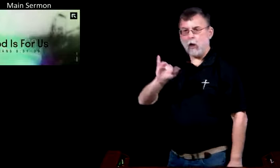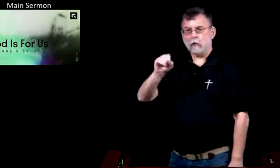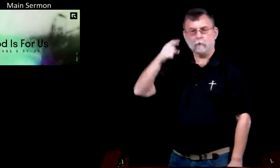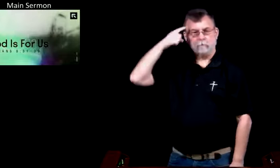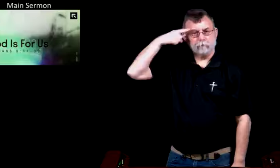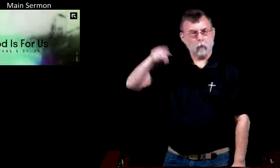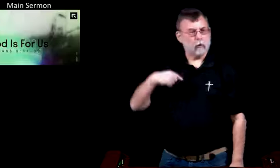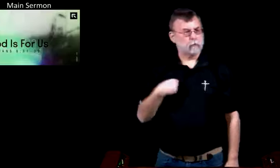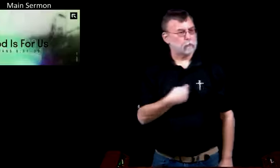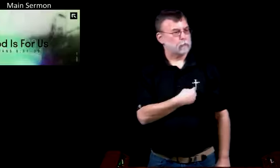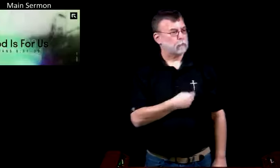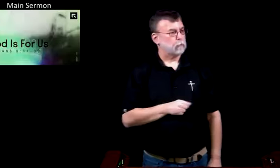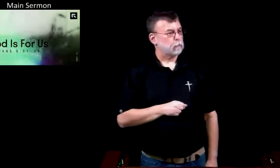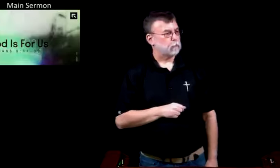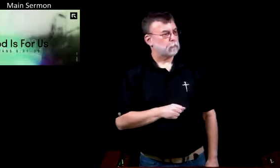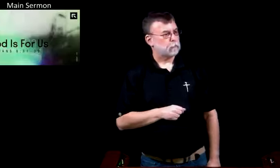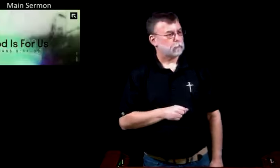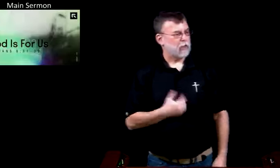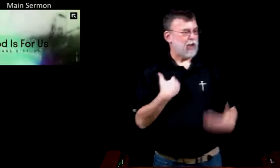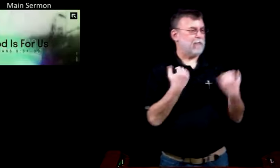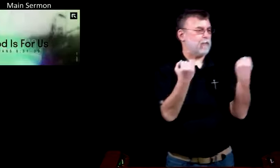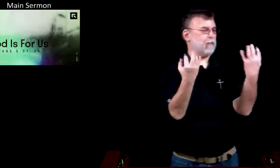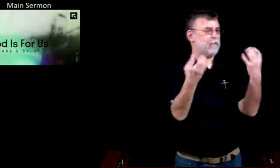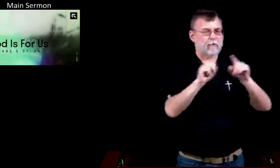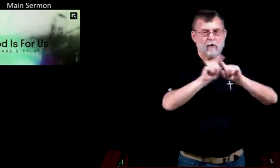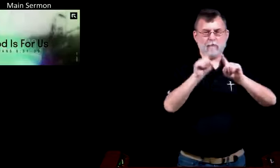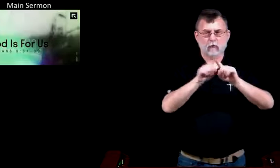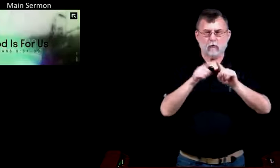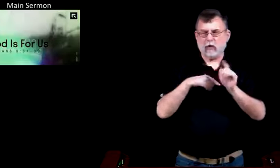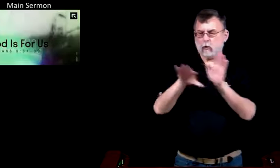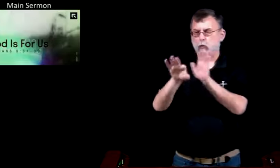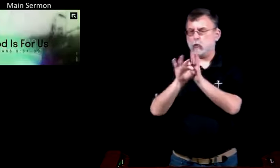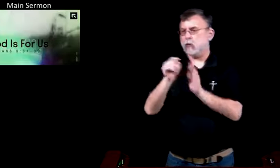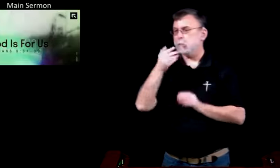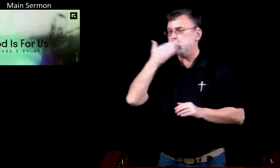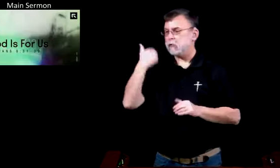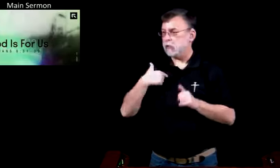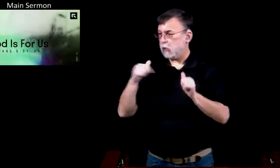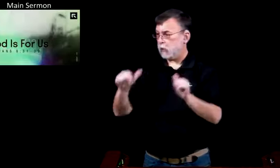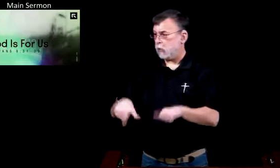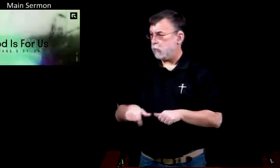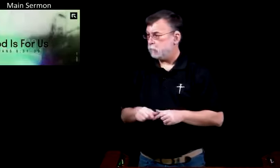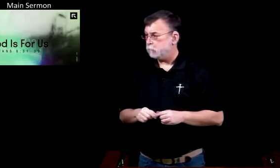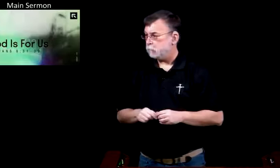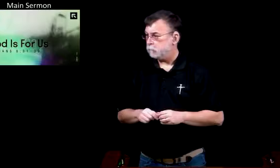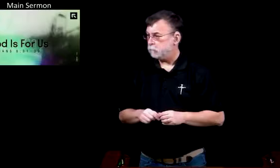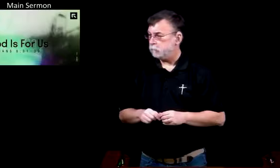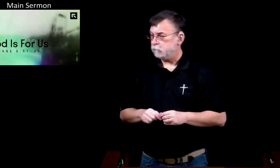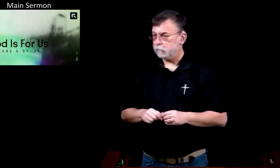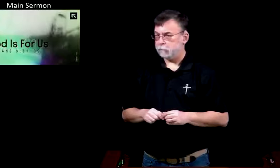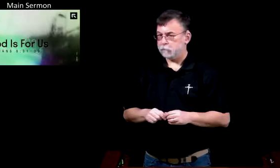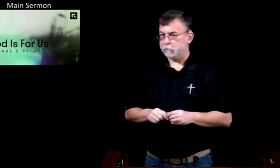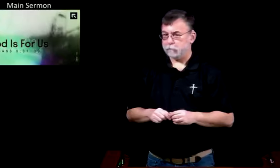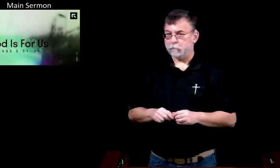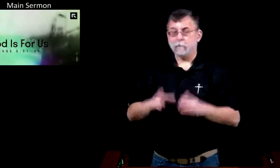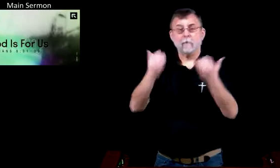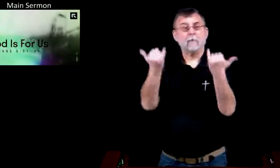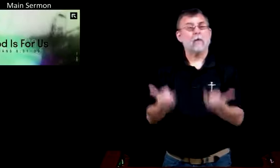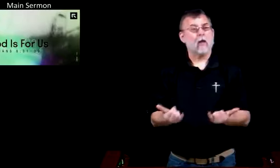really shows that God is for us. And there's a lot of different choices, but I picked as best as I can to represent